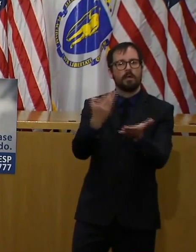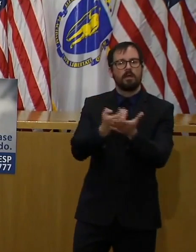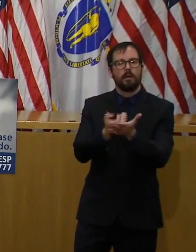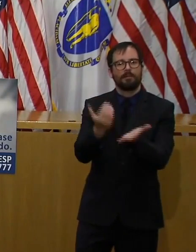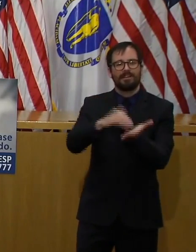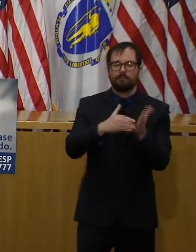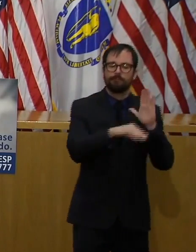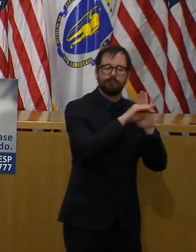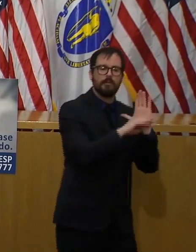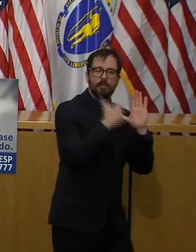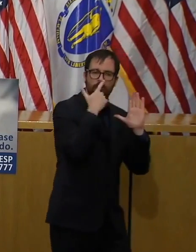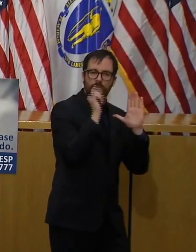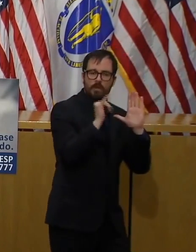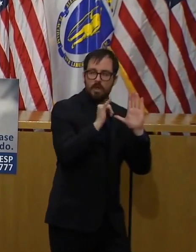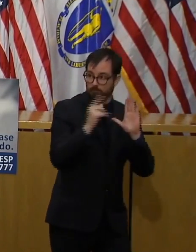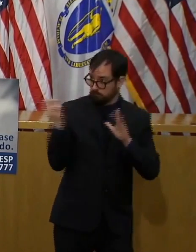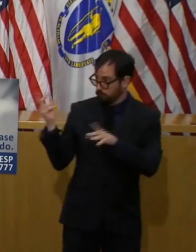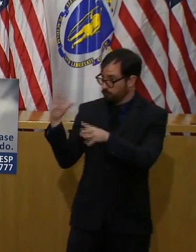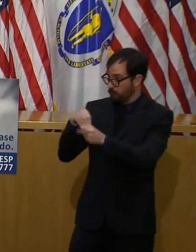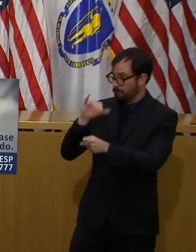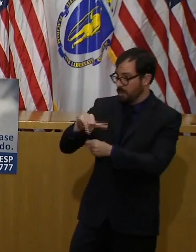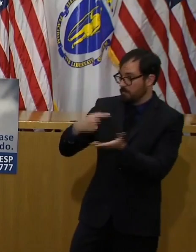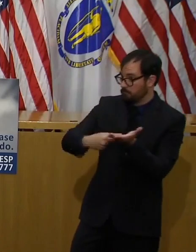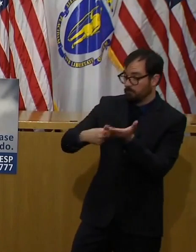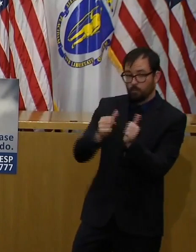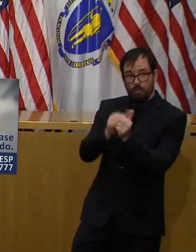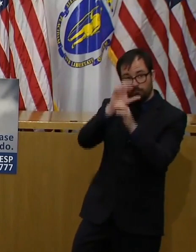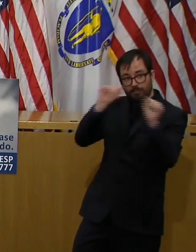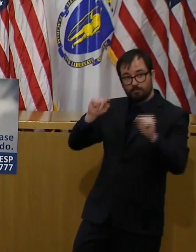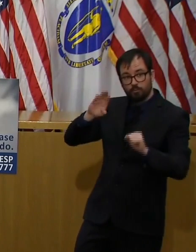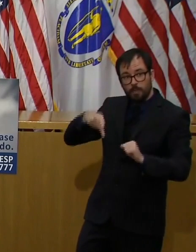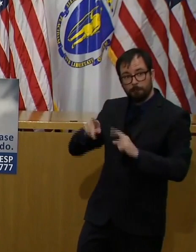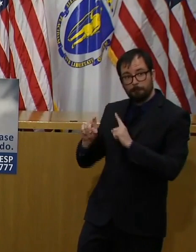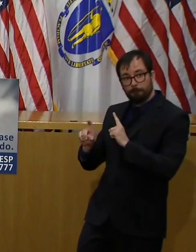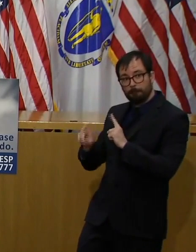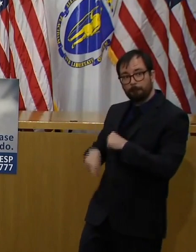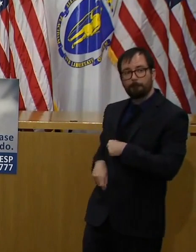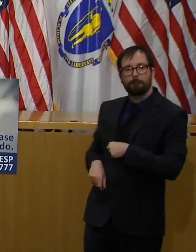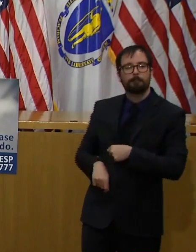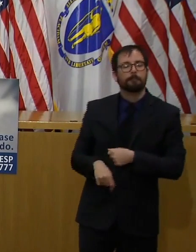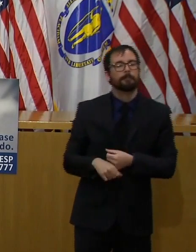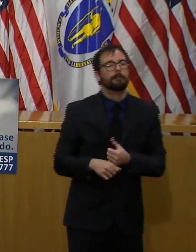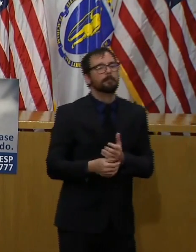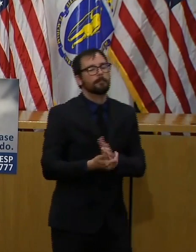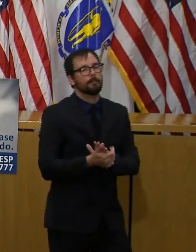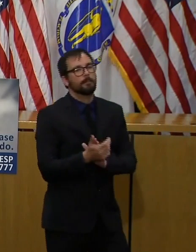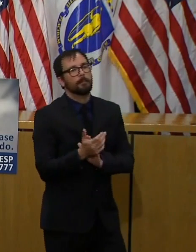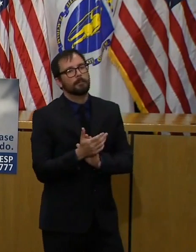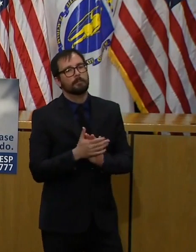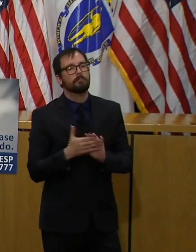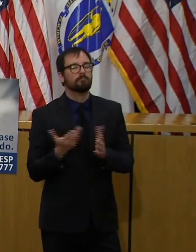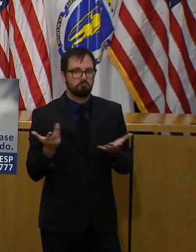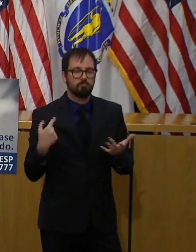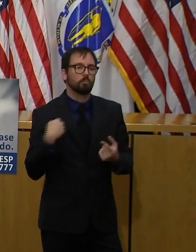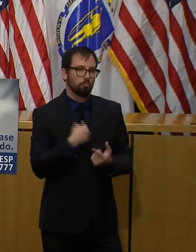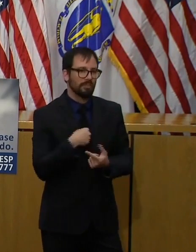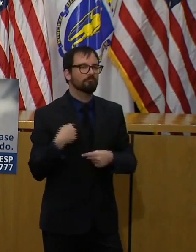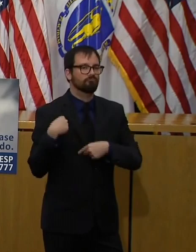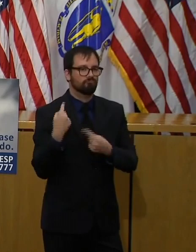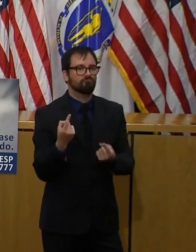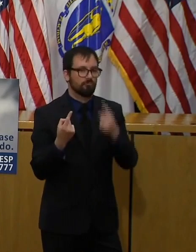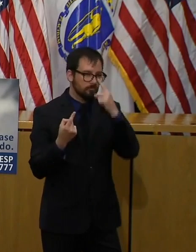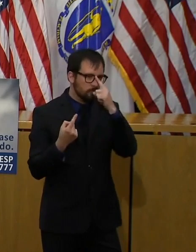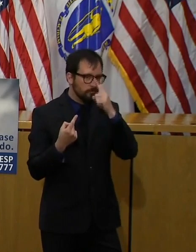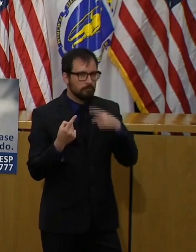calls I think we've had calls twice a week with either the president and the vice president and their team, or the vice